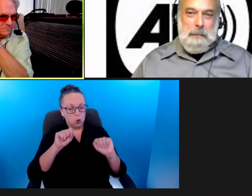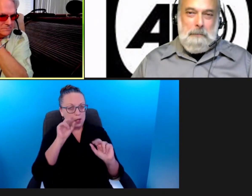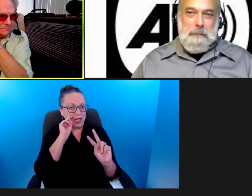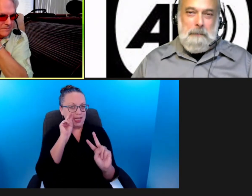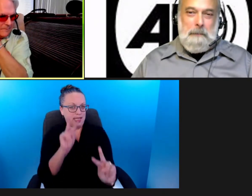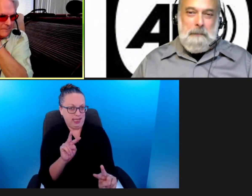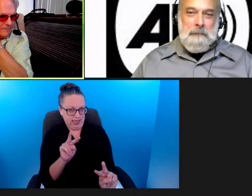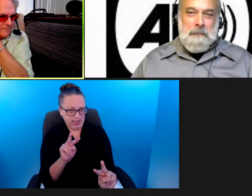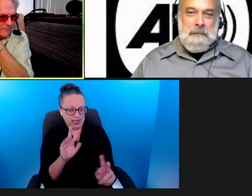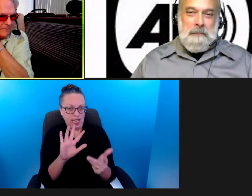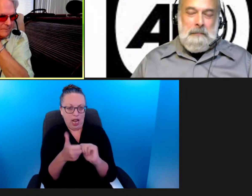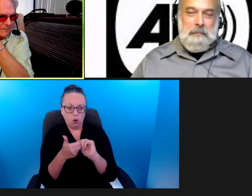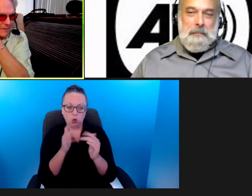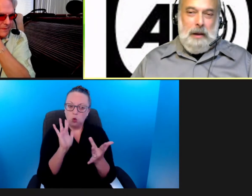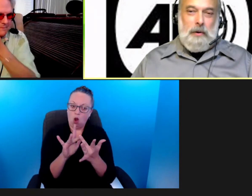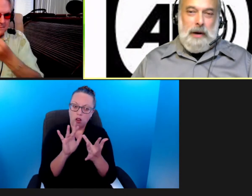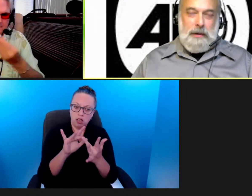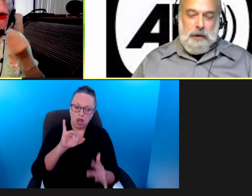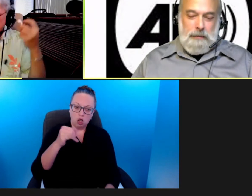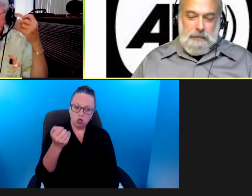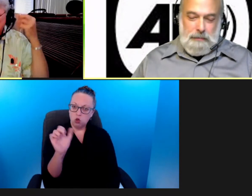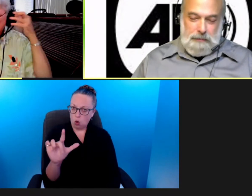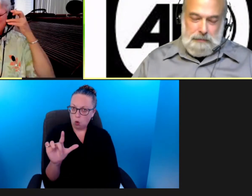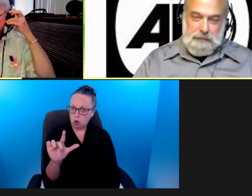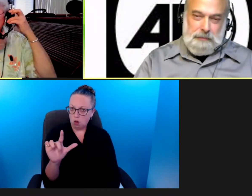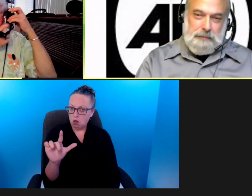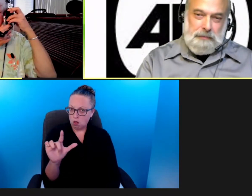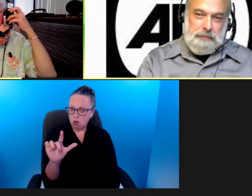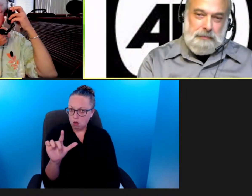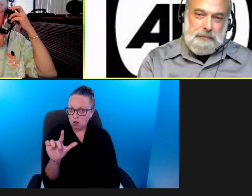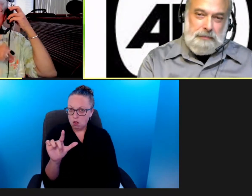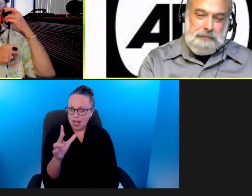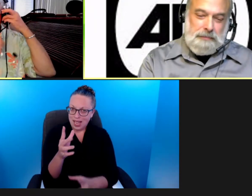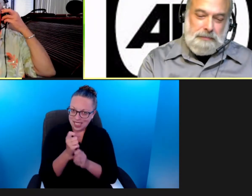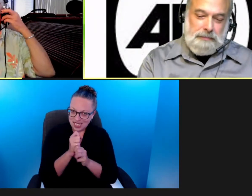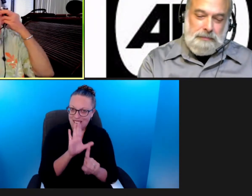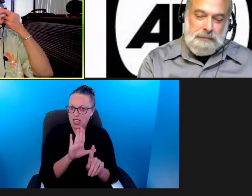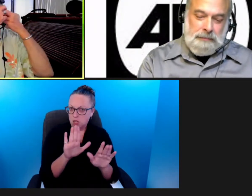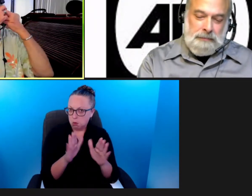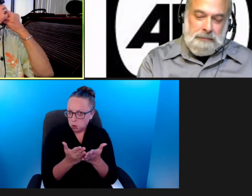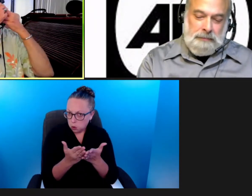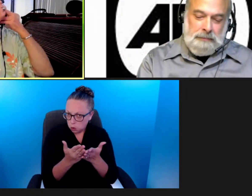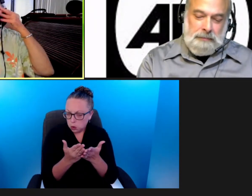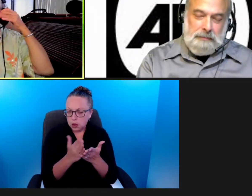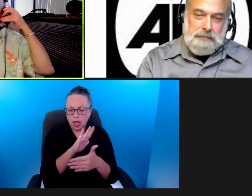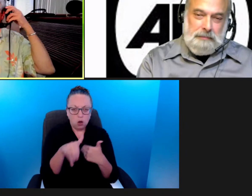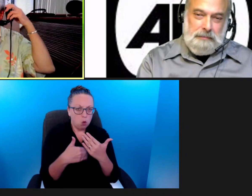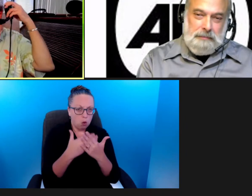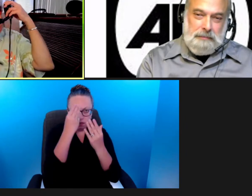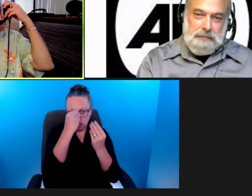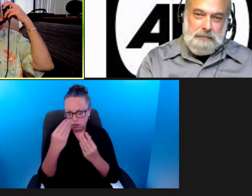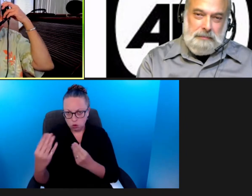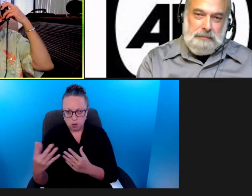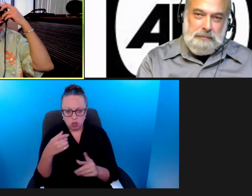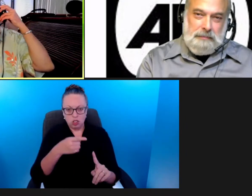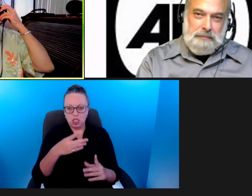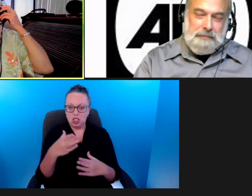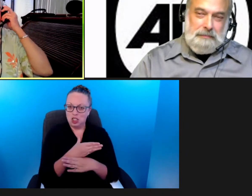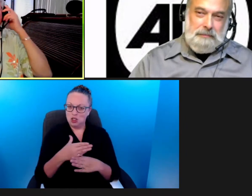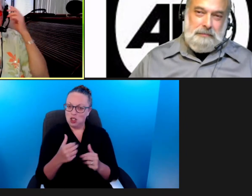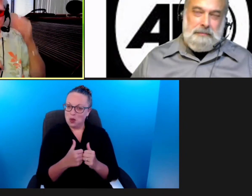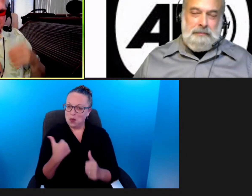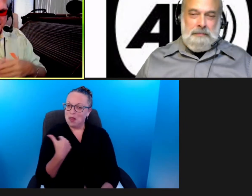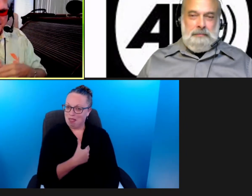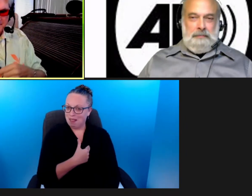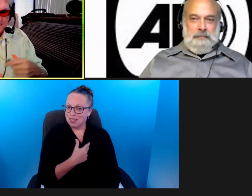how to get in touch with Joel. Oh, great. And get his book and all the information that he shared with us as